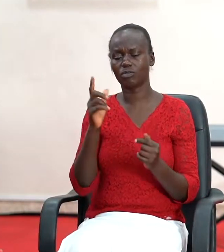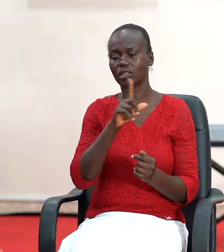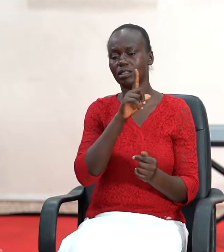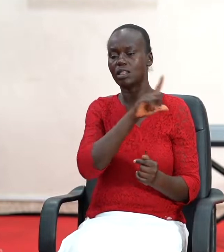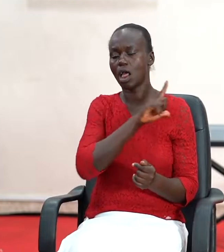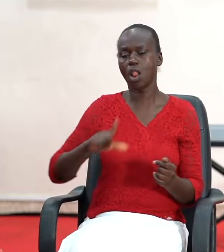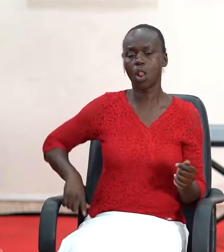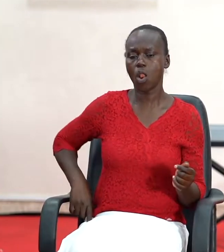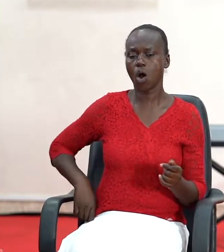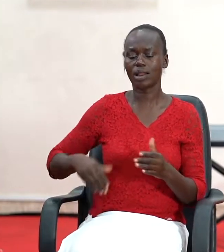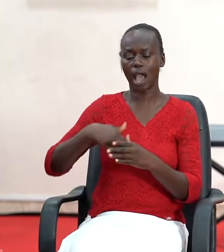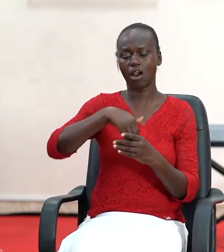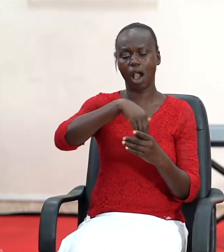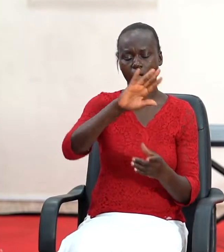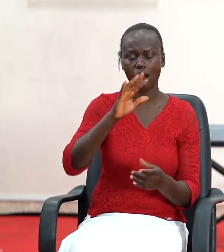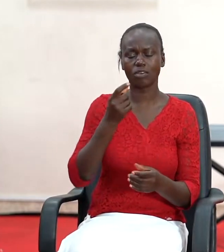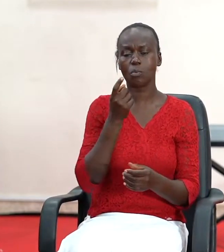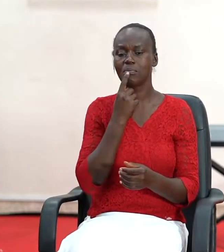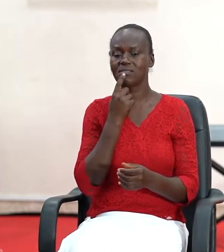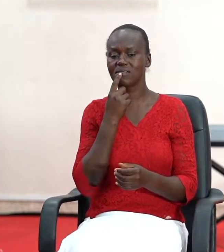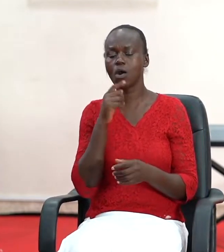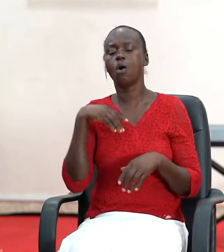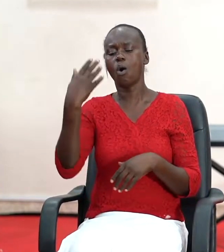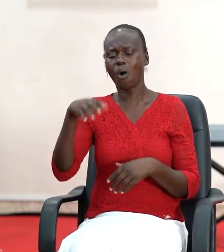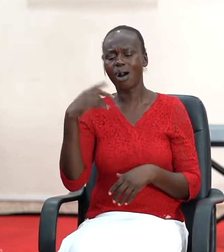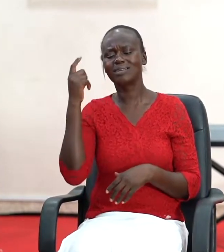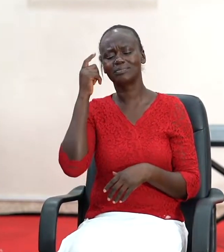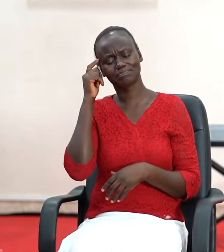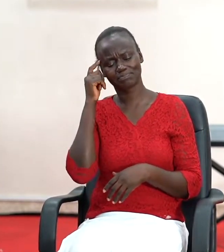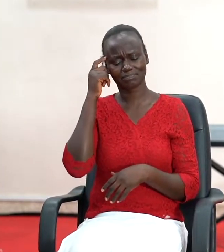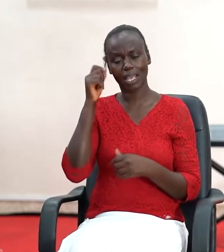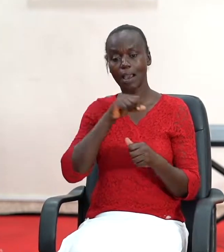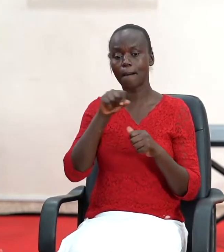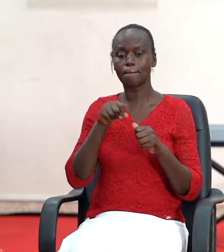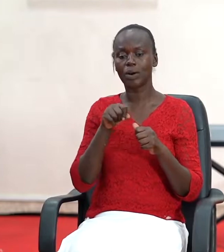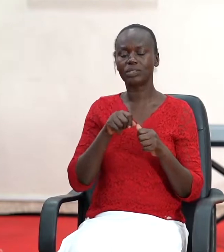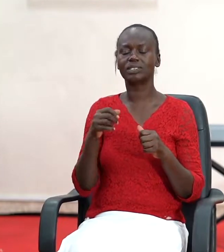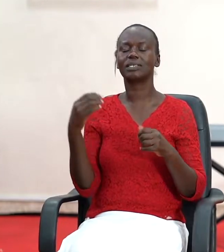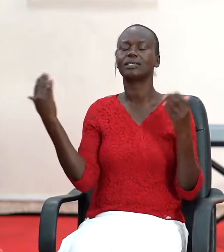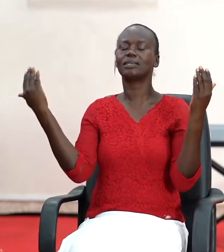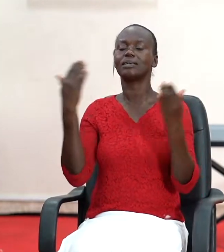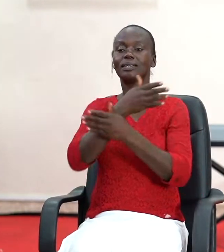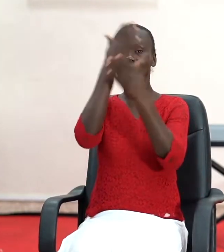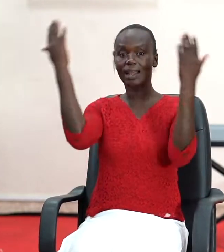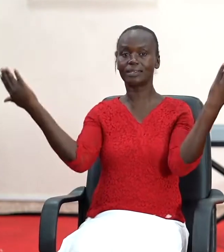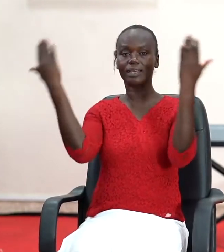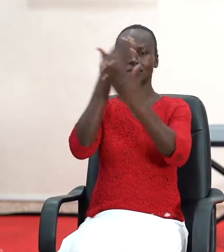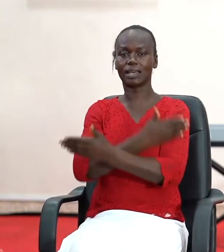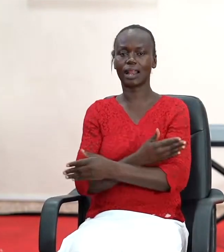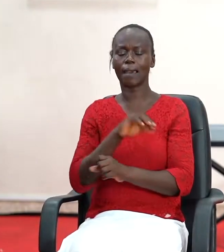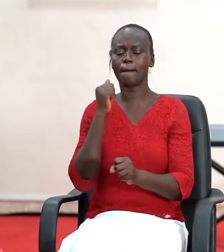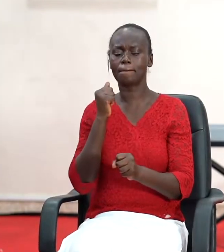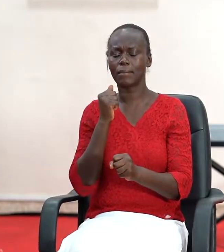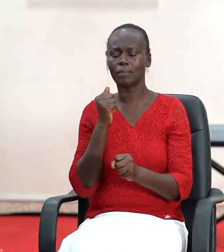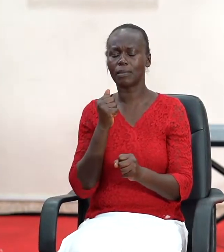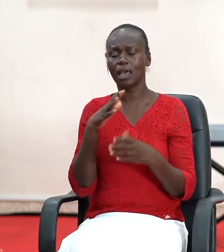it day and night so that you may be careful to do everything written on it. Kwa hivyo